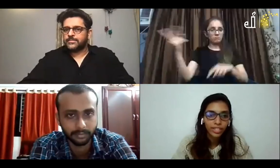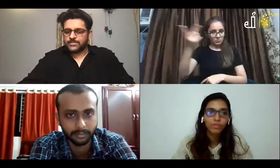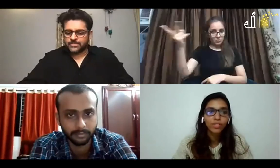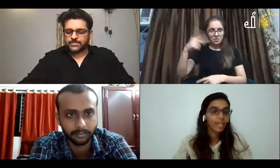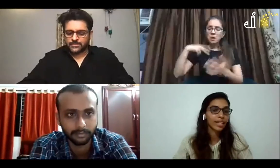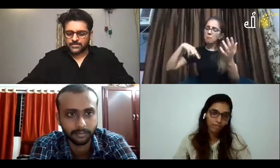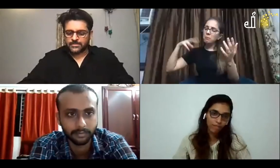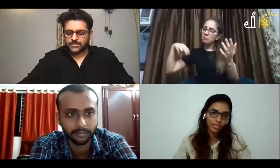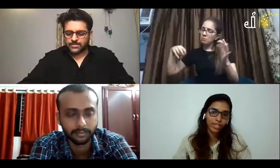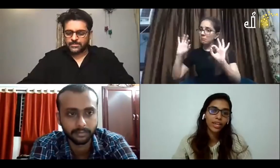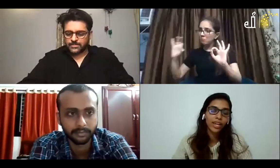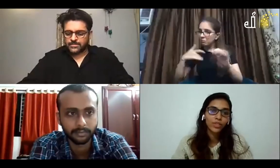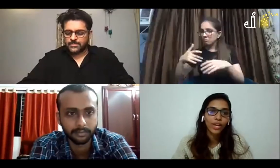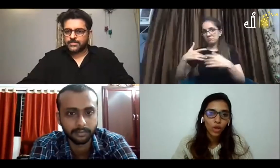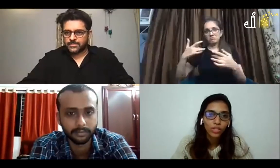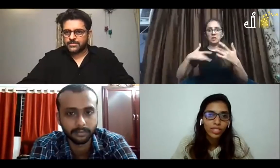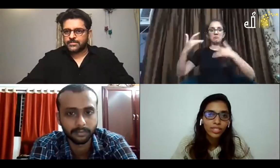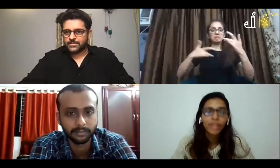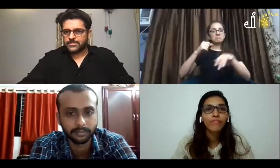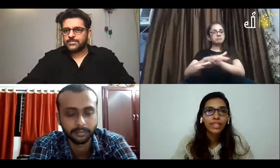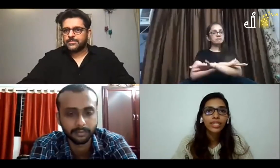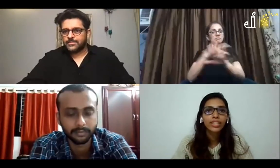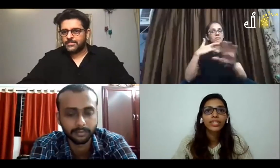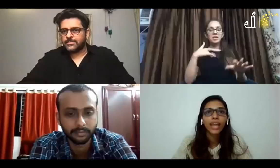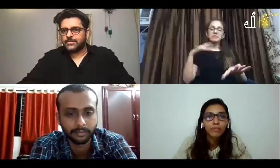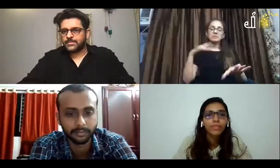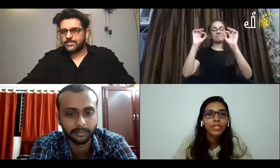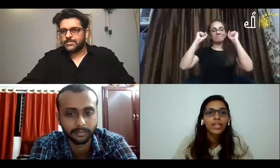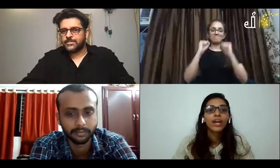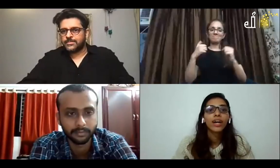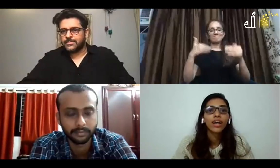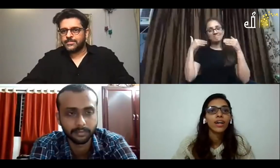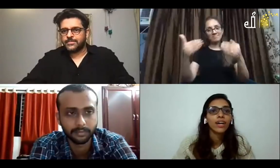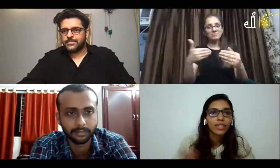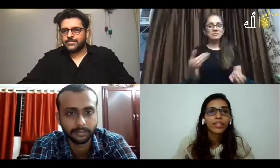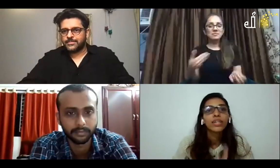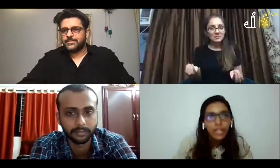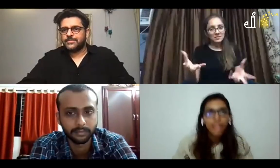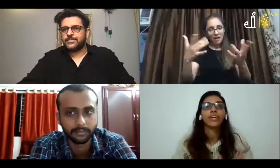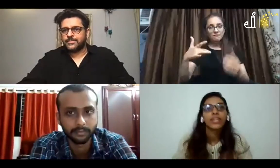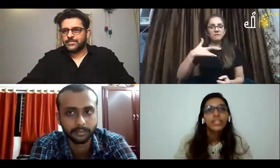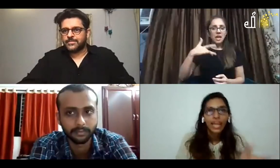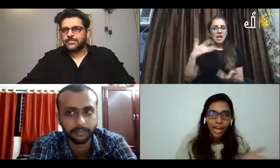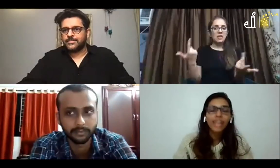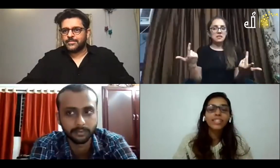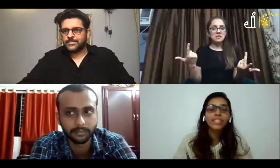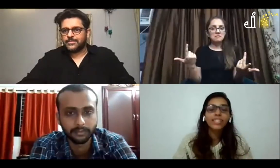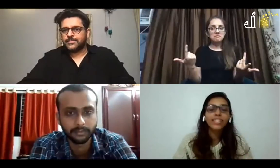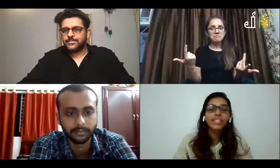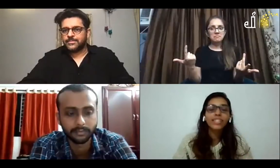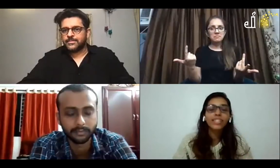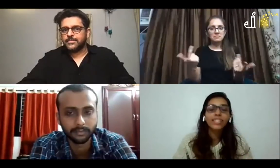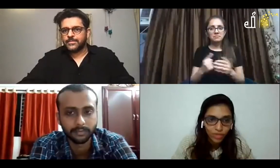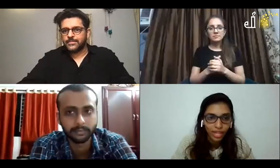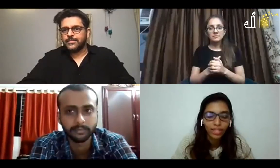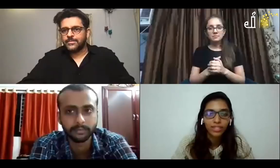it, and I was really interested. So I chose this, and I felt that it can be, uh, it has